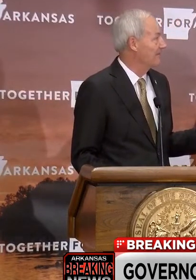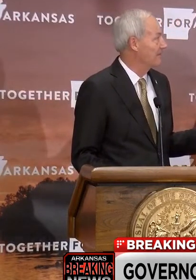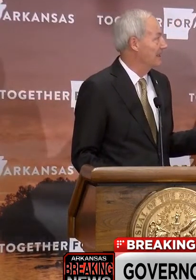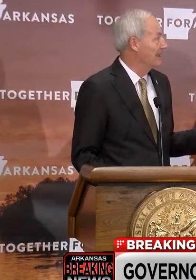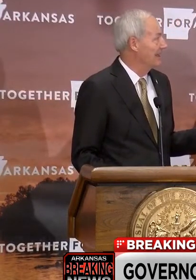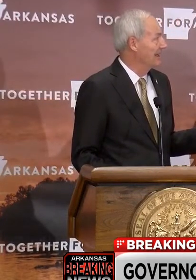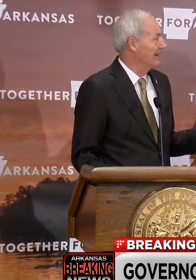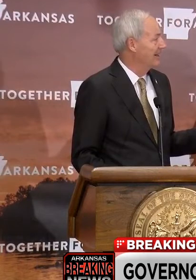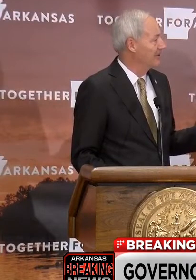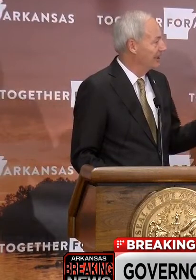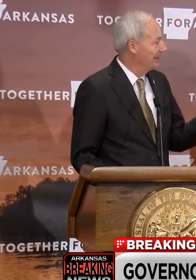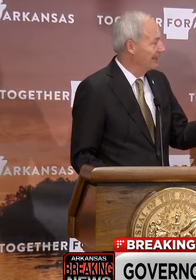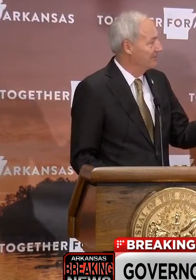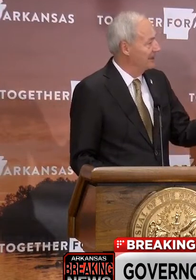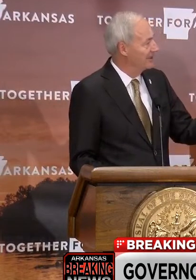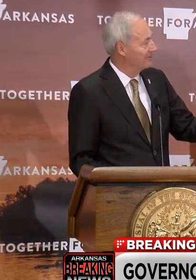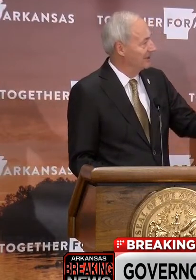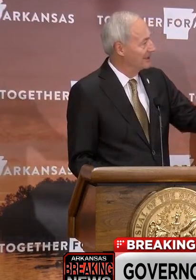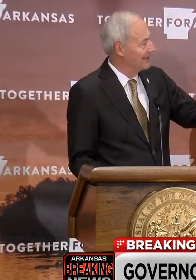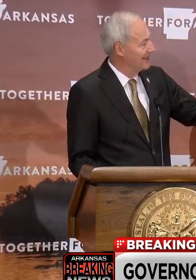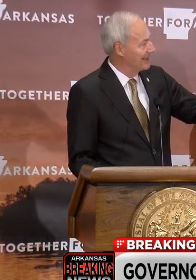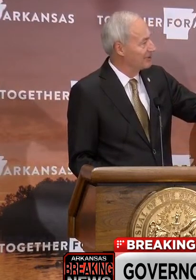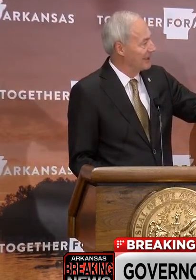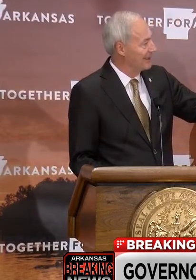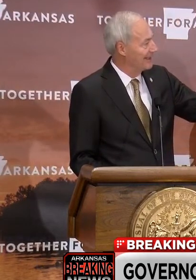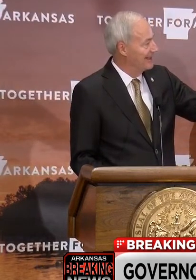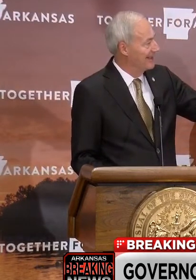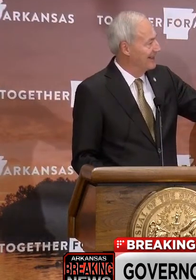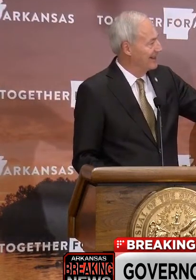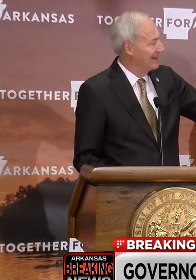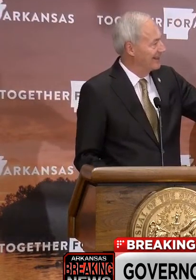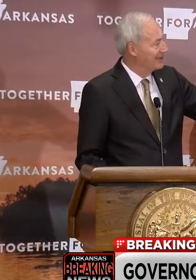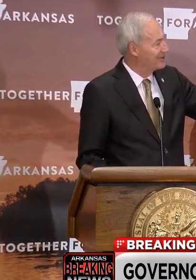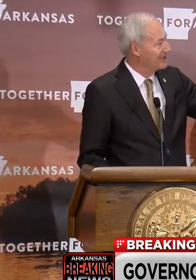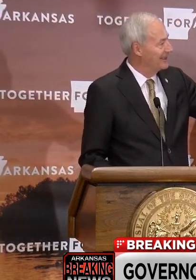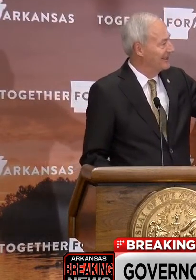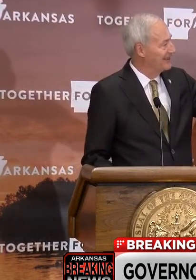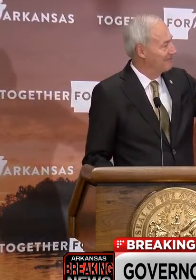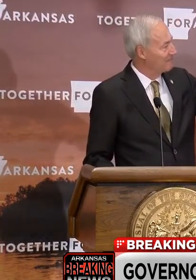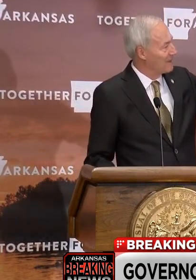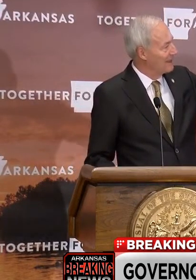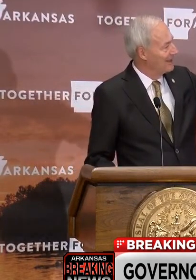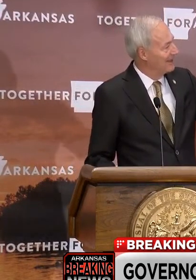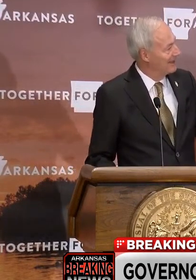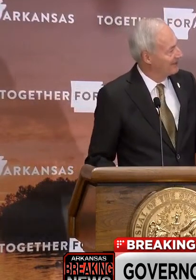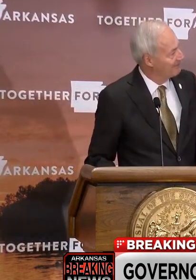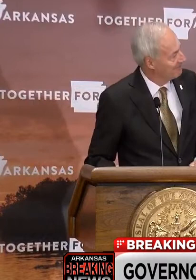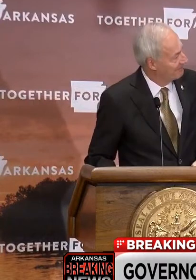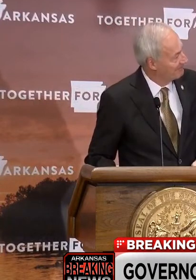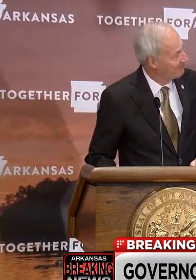10,000. You're getting ahead of me here, but that's okay. Here's the